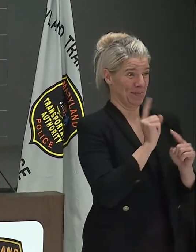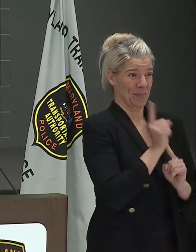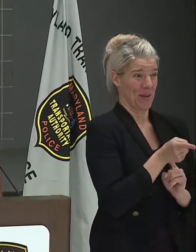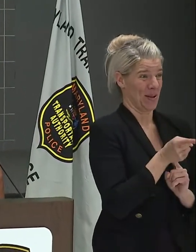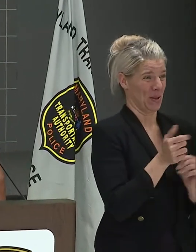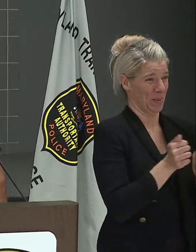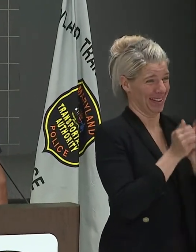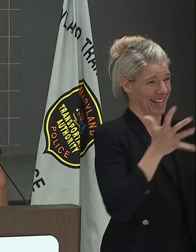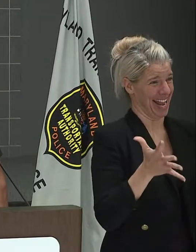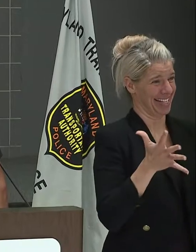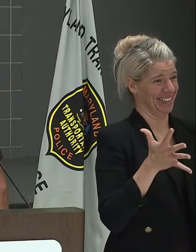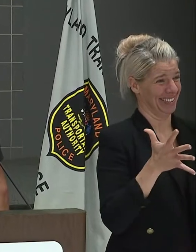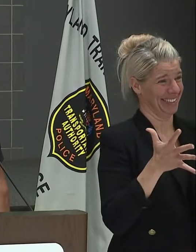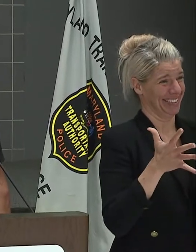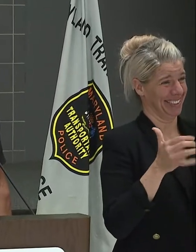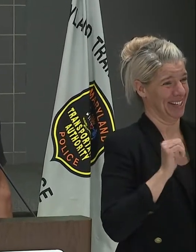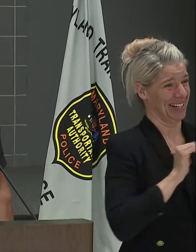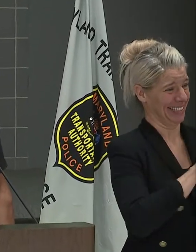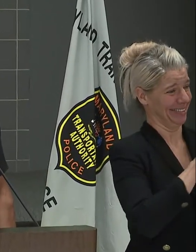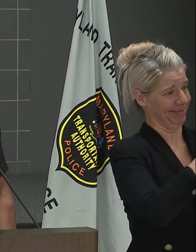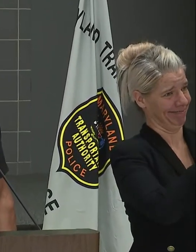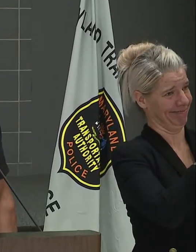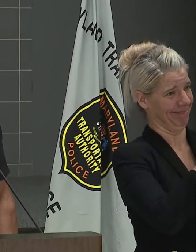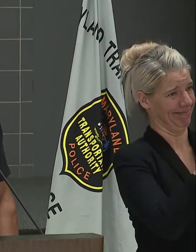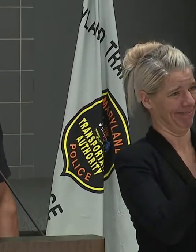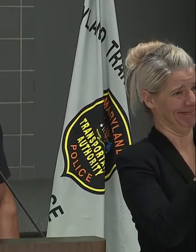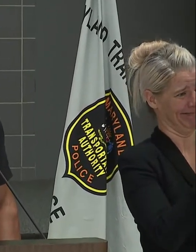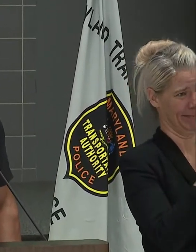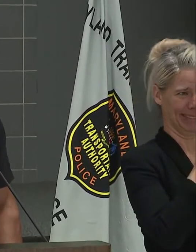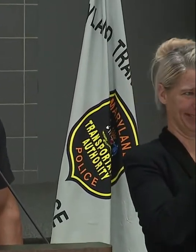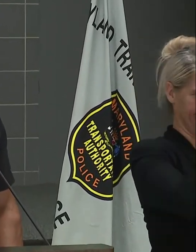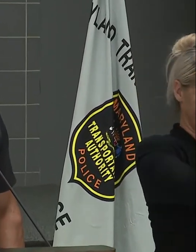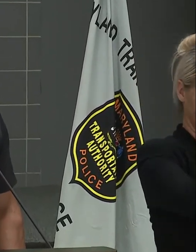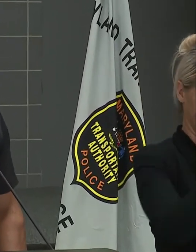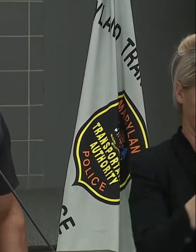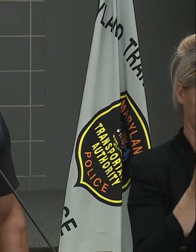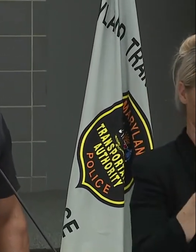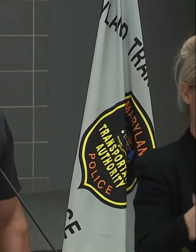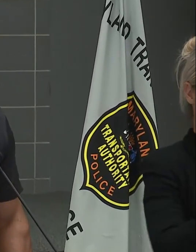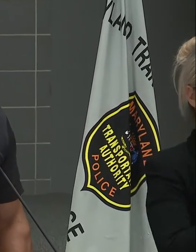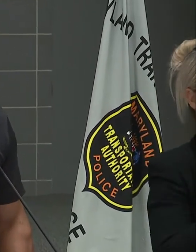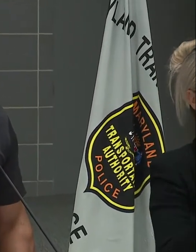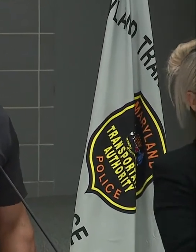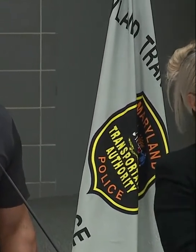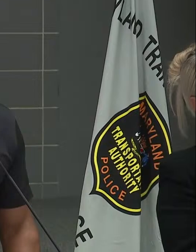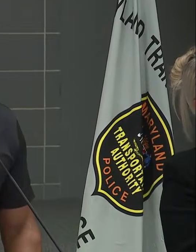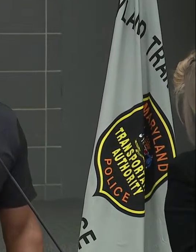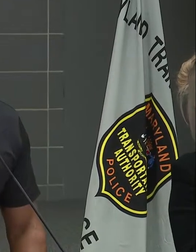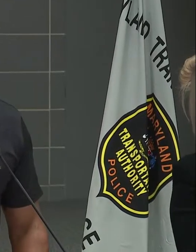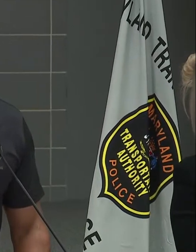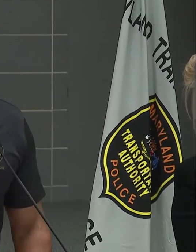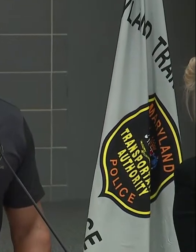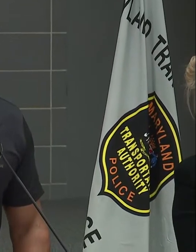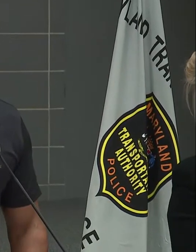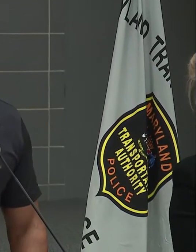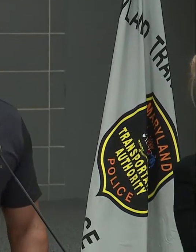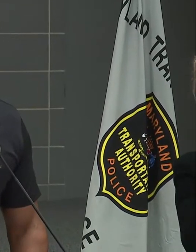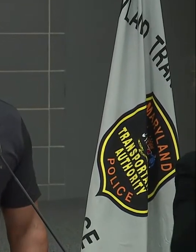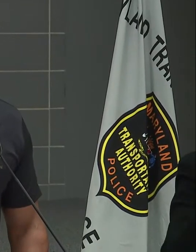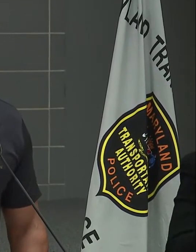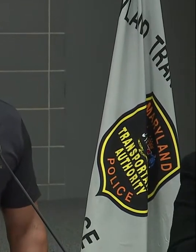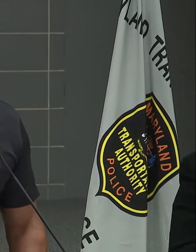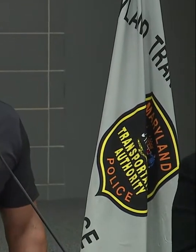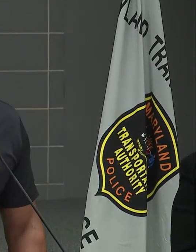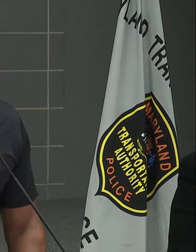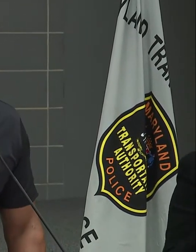addressing every single one of them. We are going to bring closure and comfort to these families. We are going to